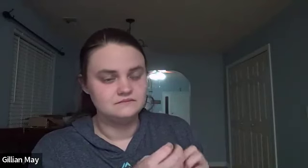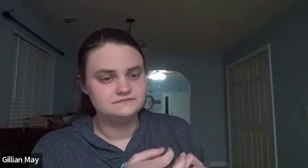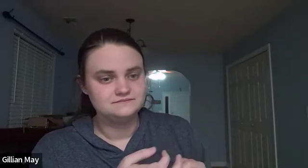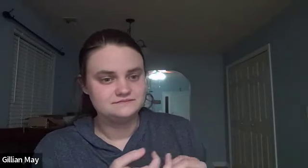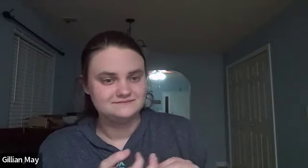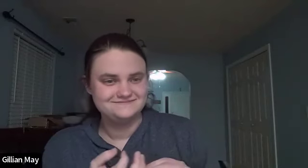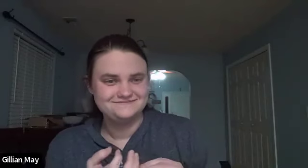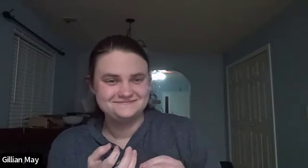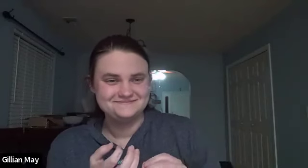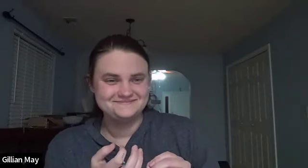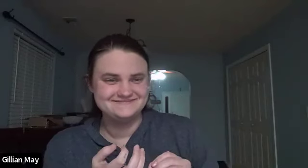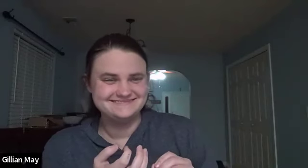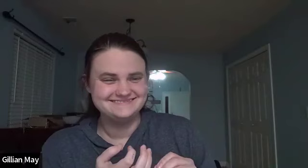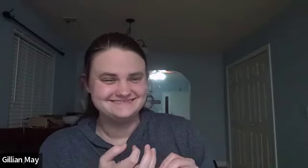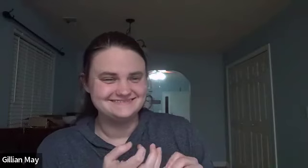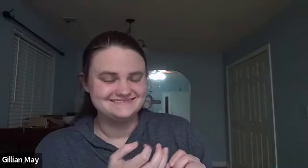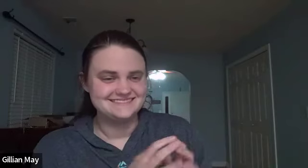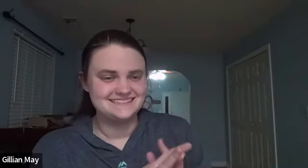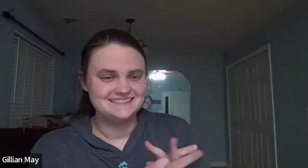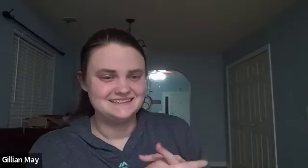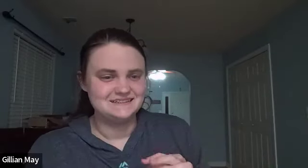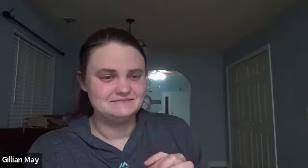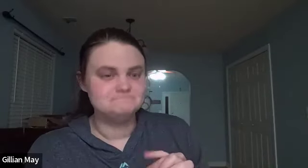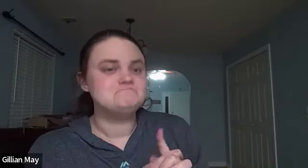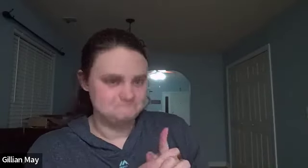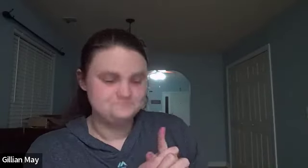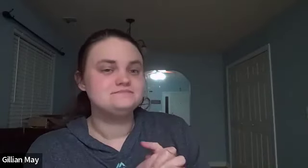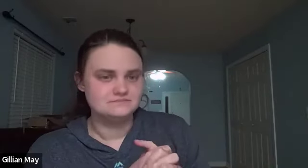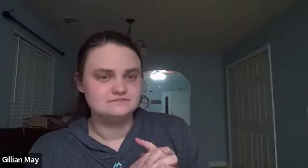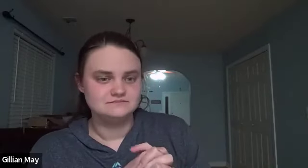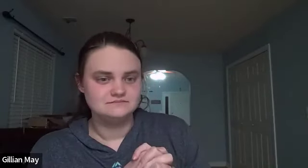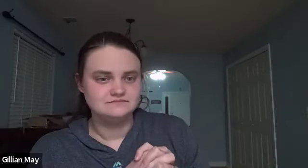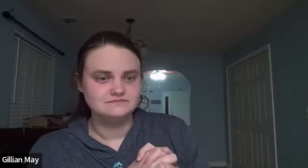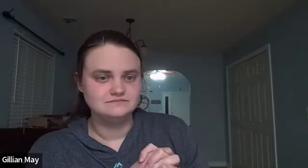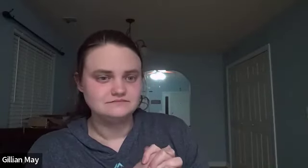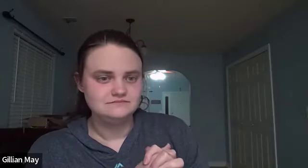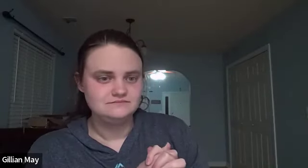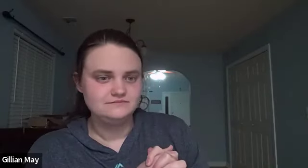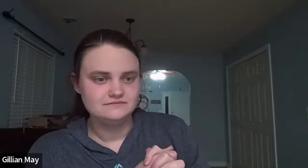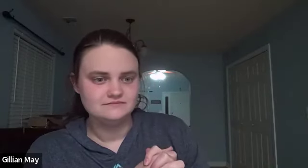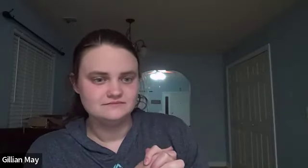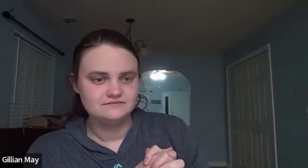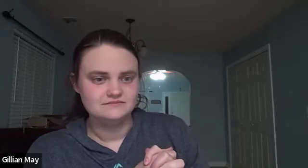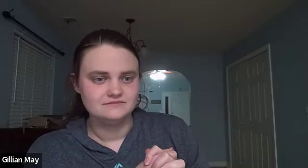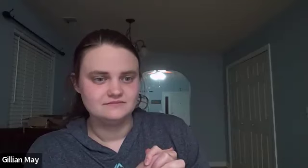knocked it out of the park tonight, I might go ahead and share one of the quizzes that we did, just to get some practice over this week.